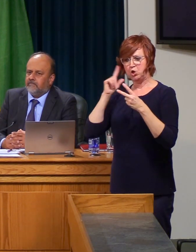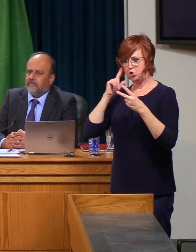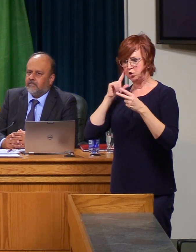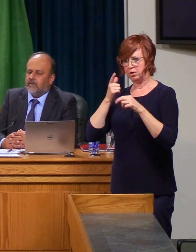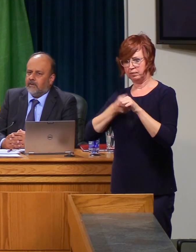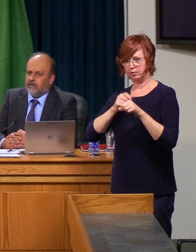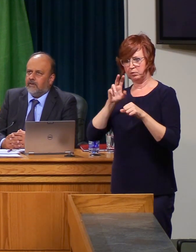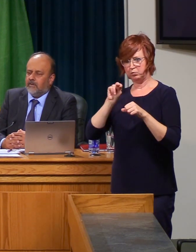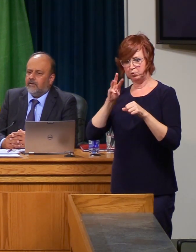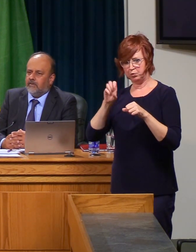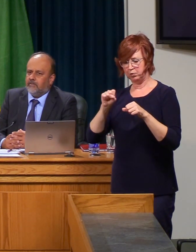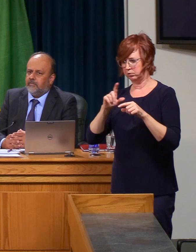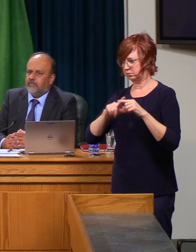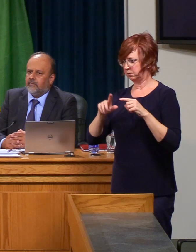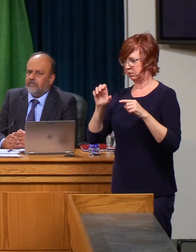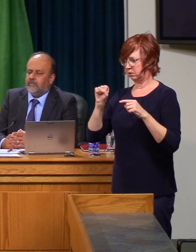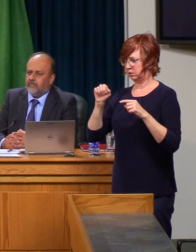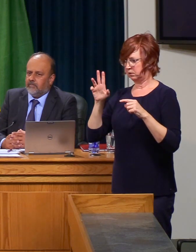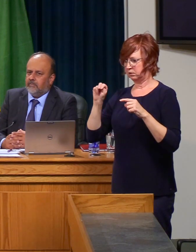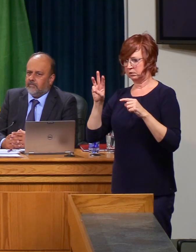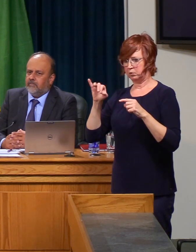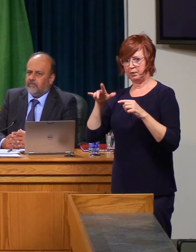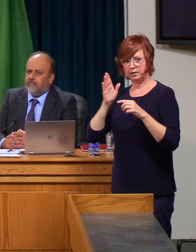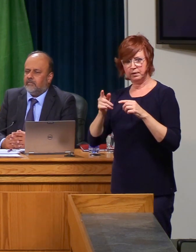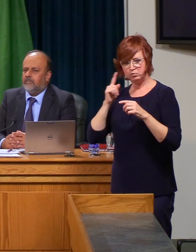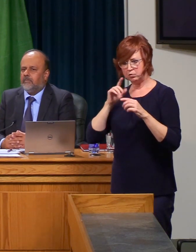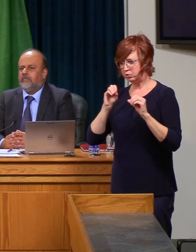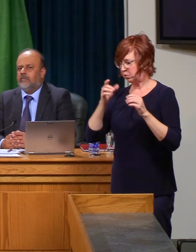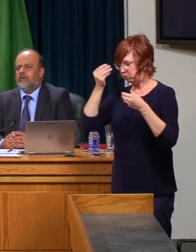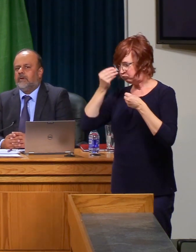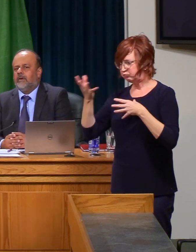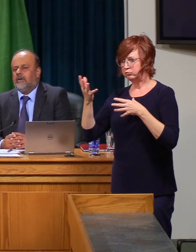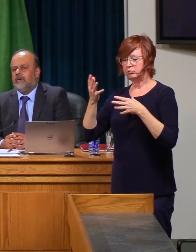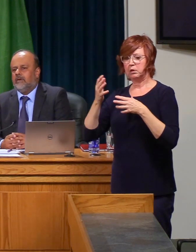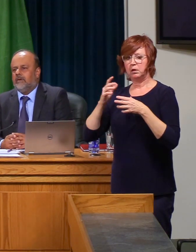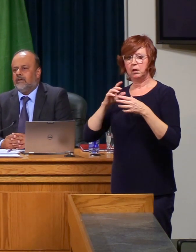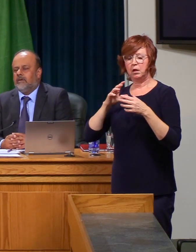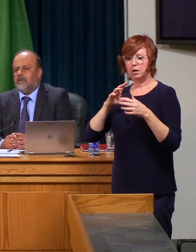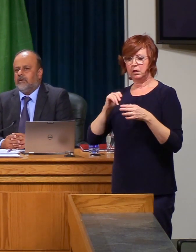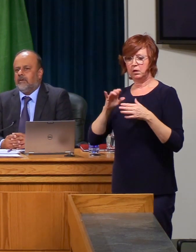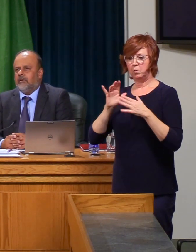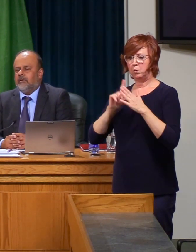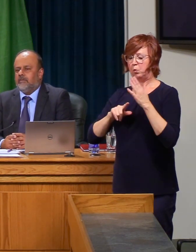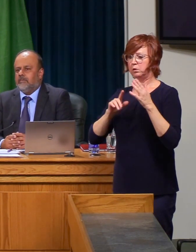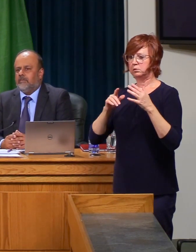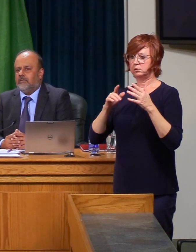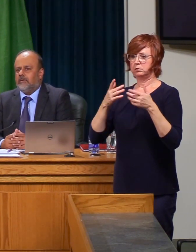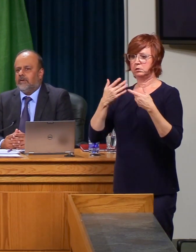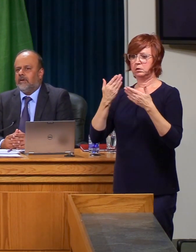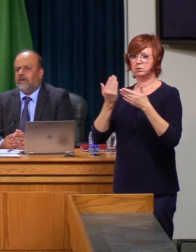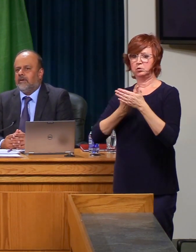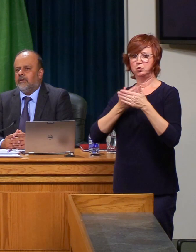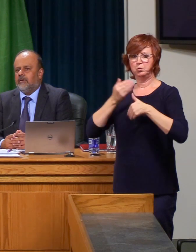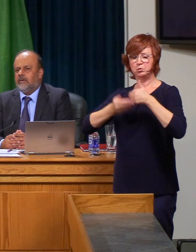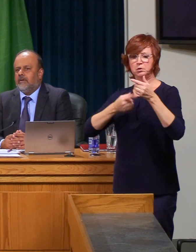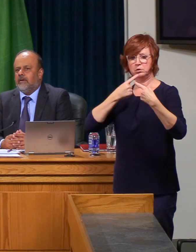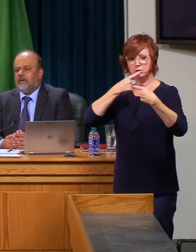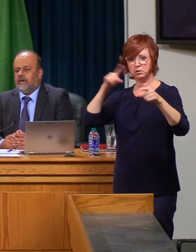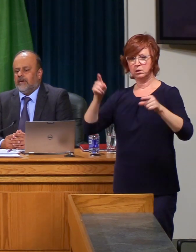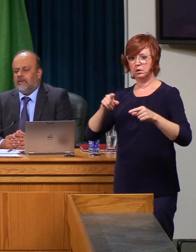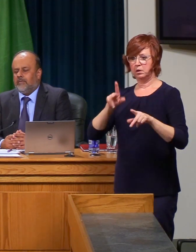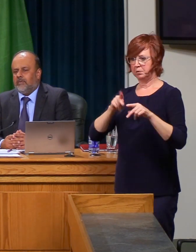finds out about a case for notifying airline passengers, crews, and people who might be affected by